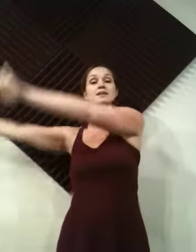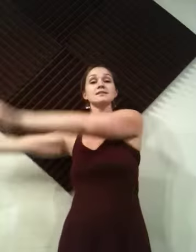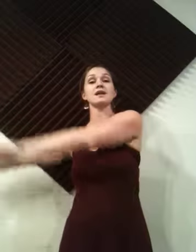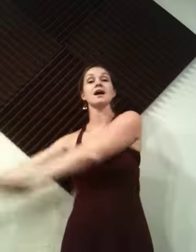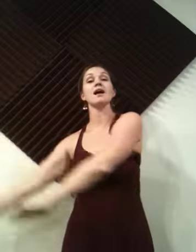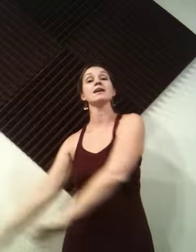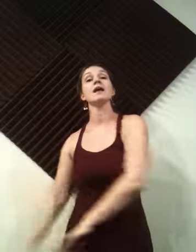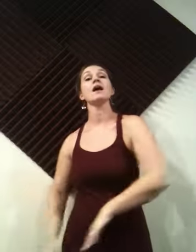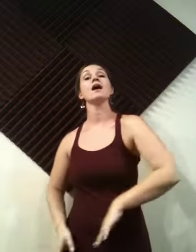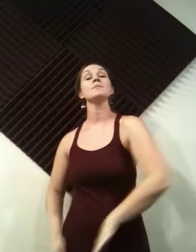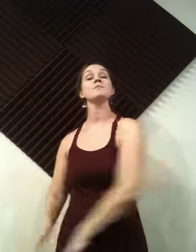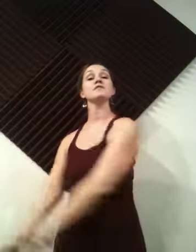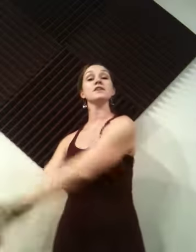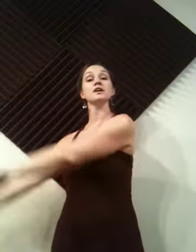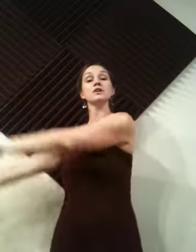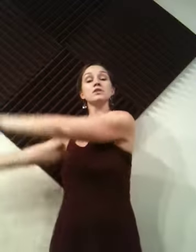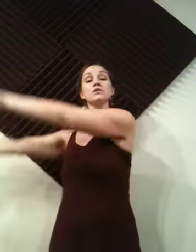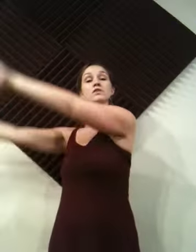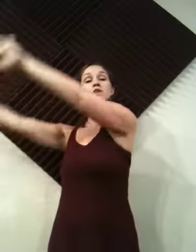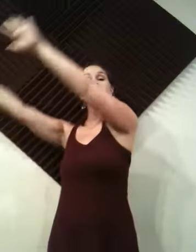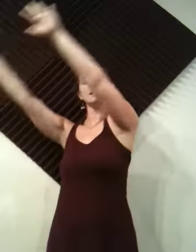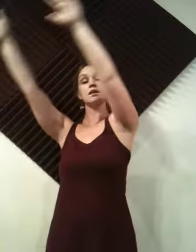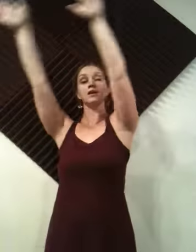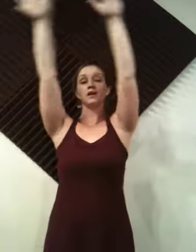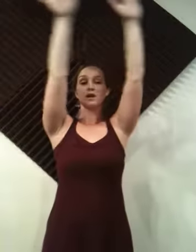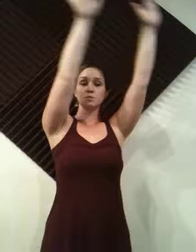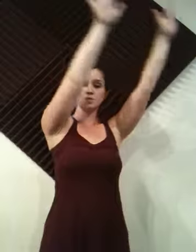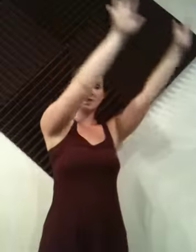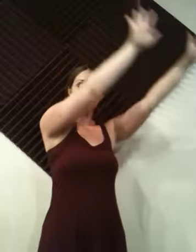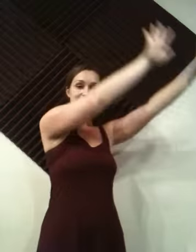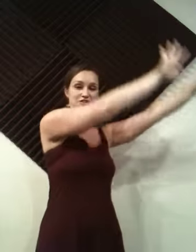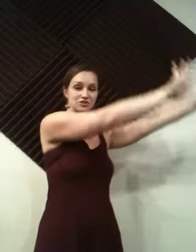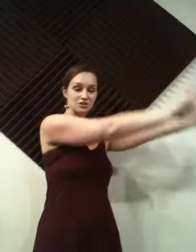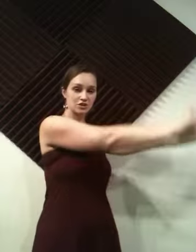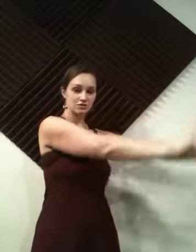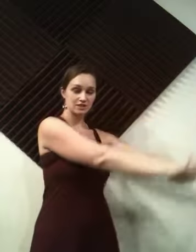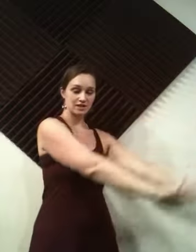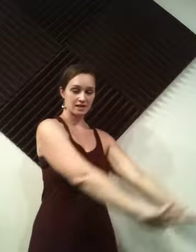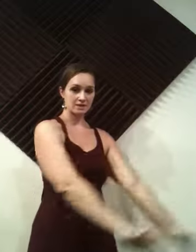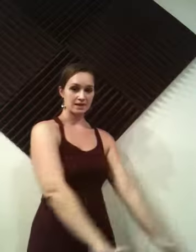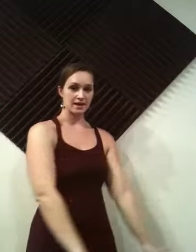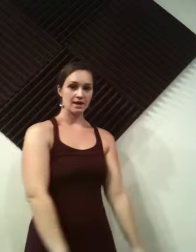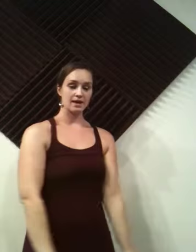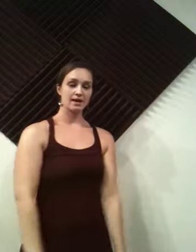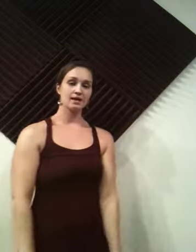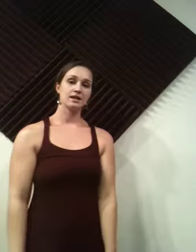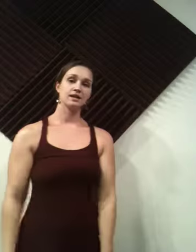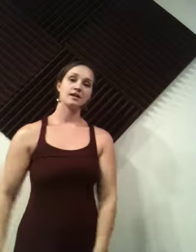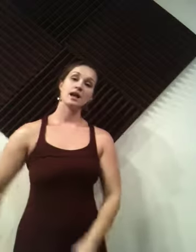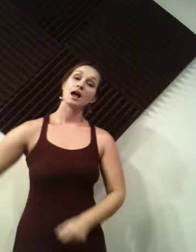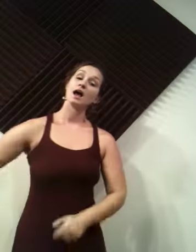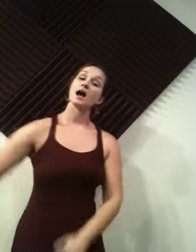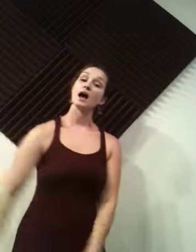because I am fearfully and wonderfully made.